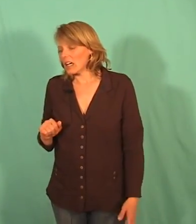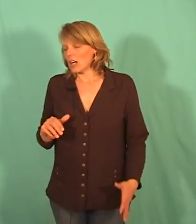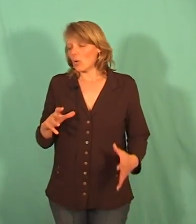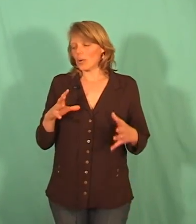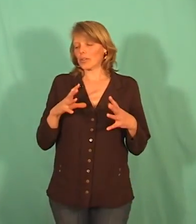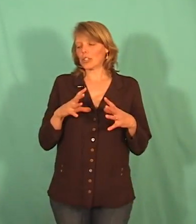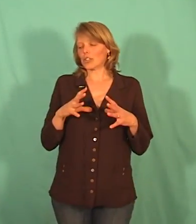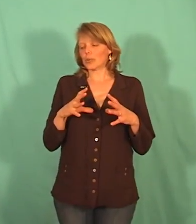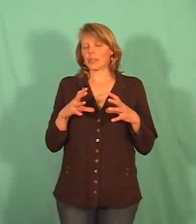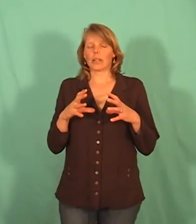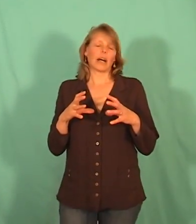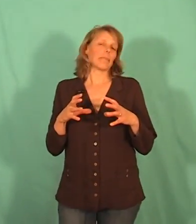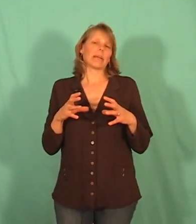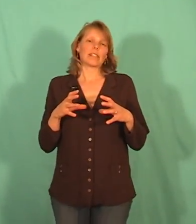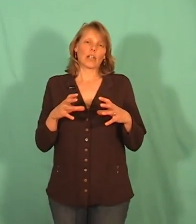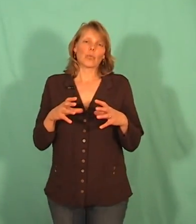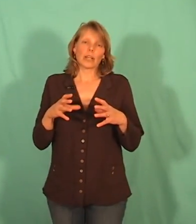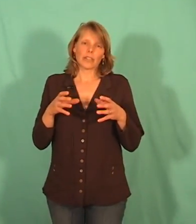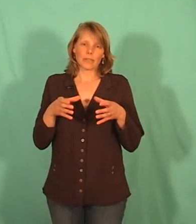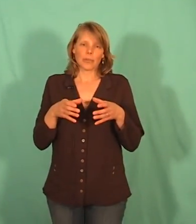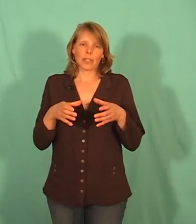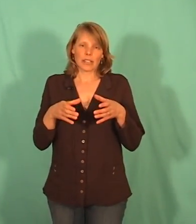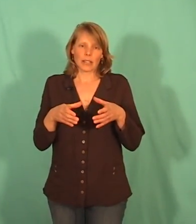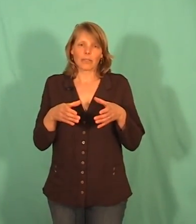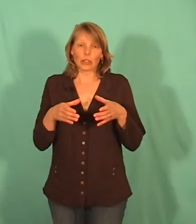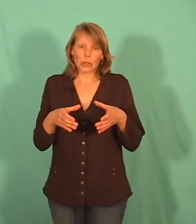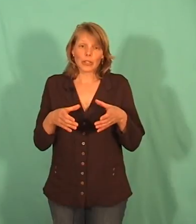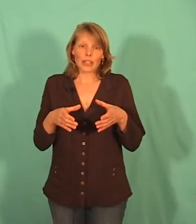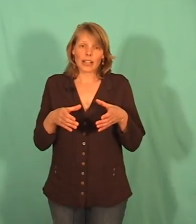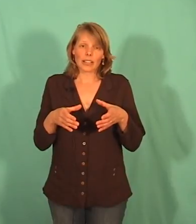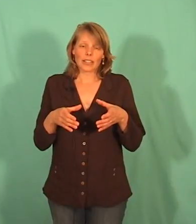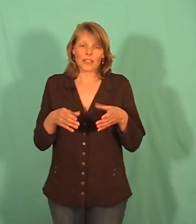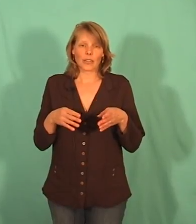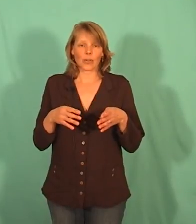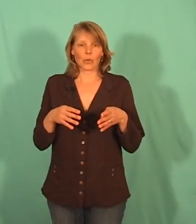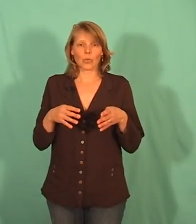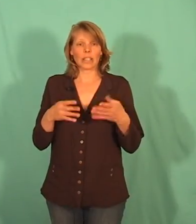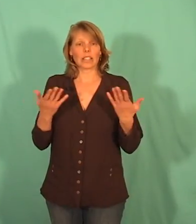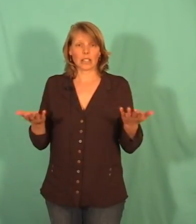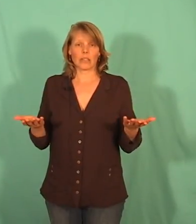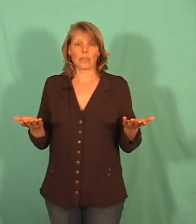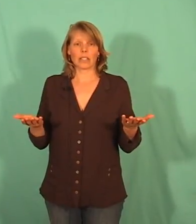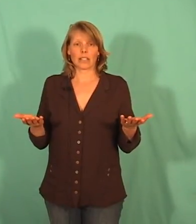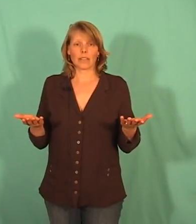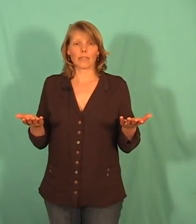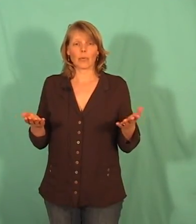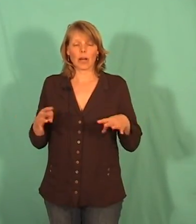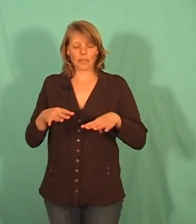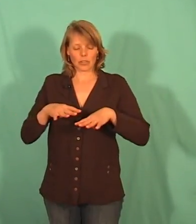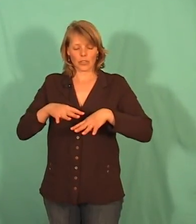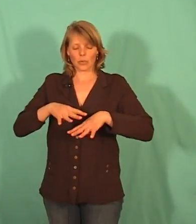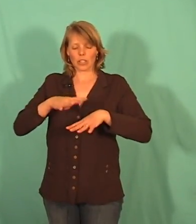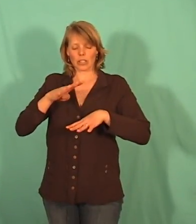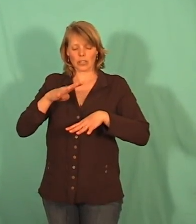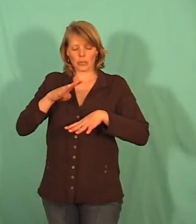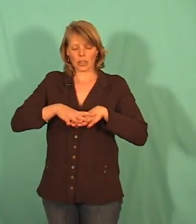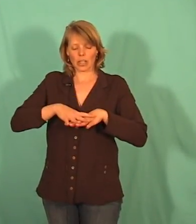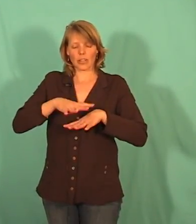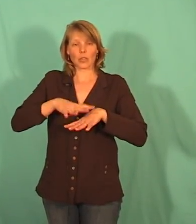Or you can do it based on what the food itself looks like. So we didn't know a sign for waffle, so we called this